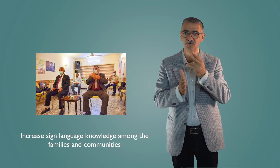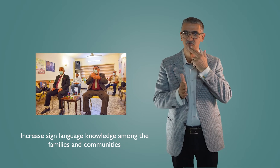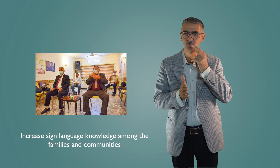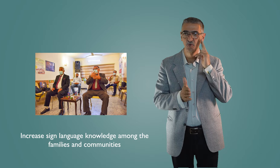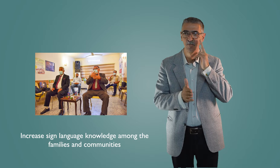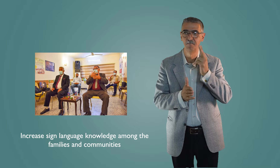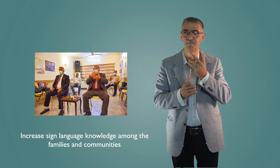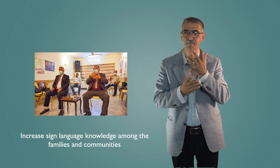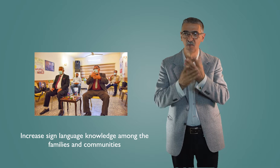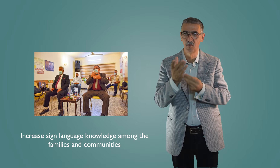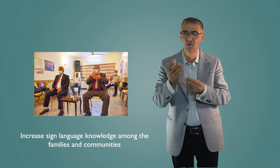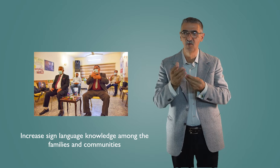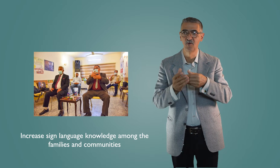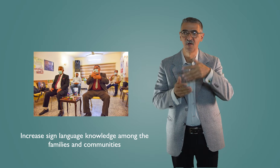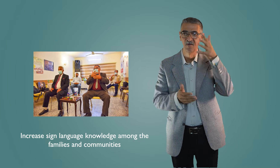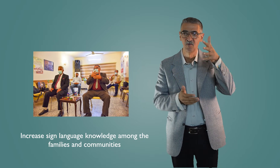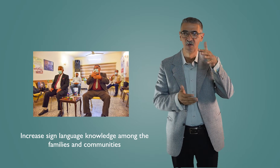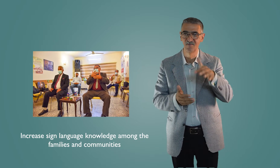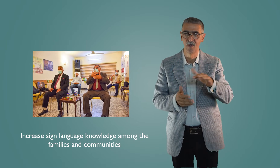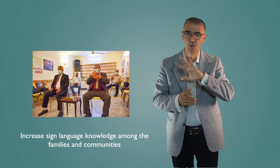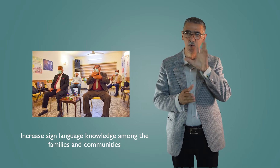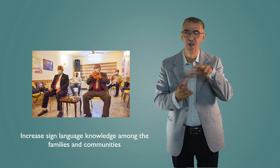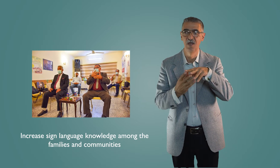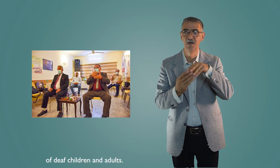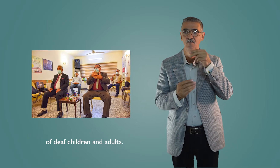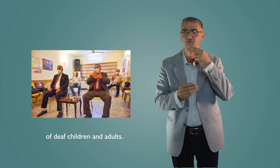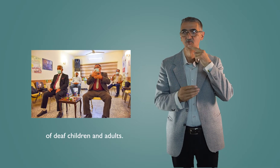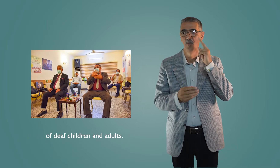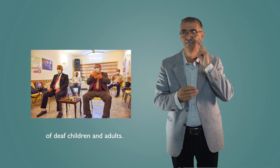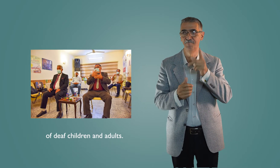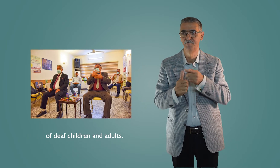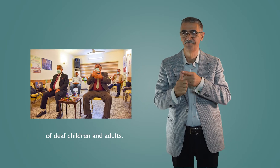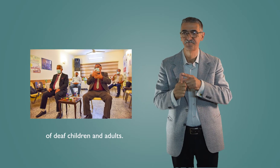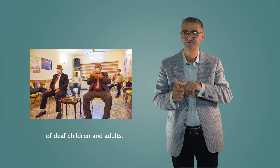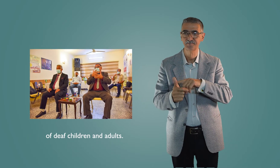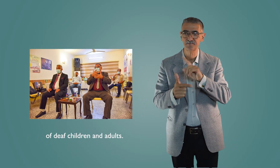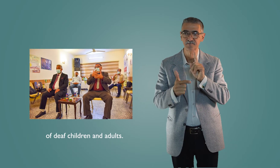knowledge among the families and communities of deaf children and adults.